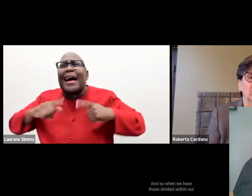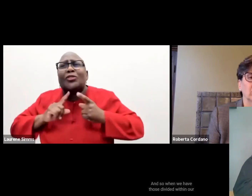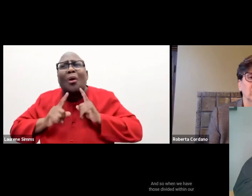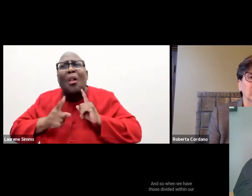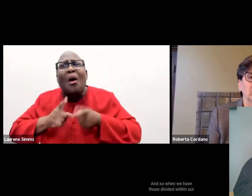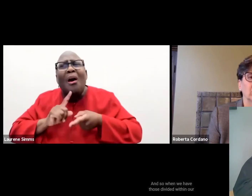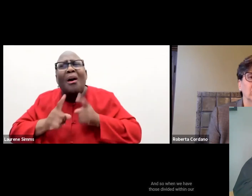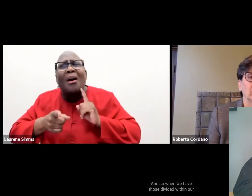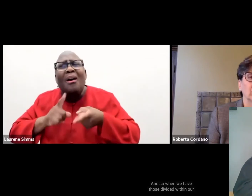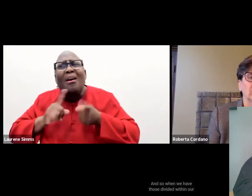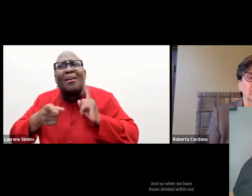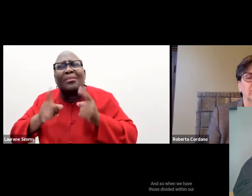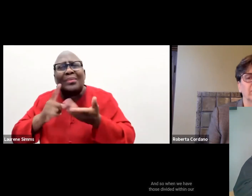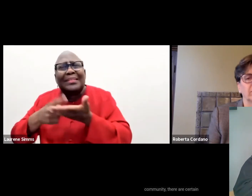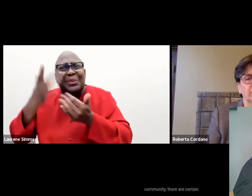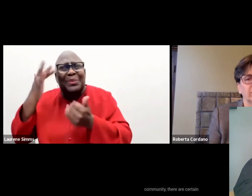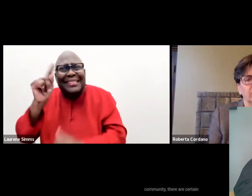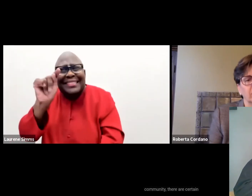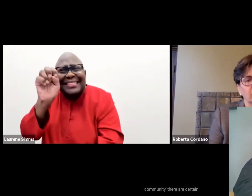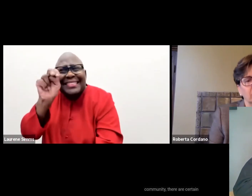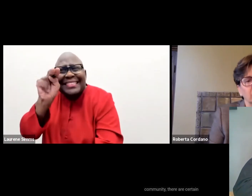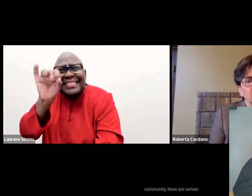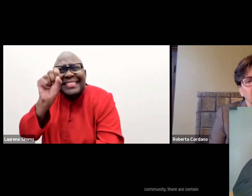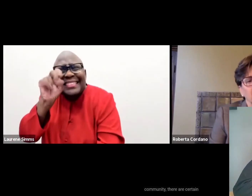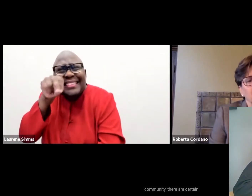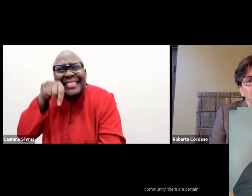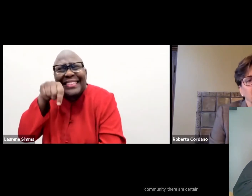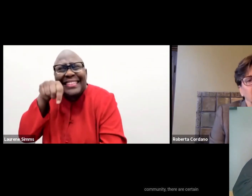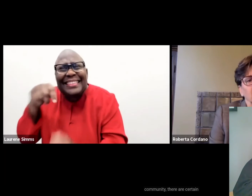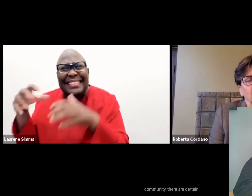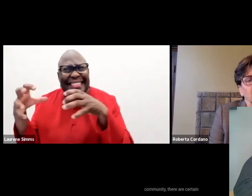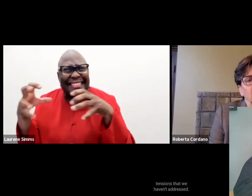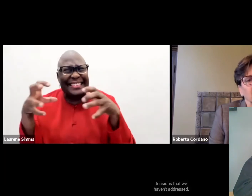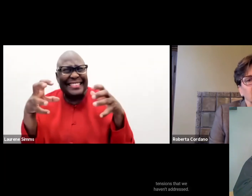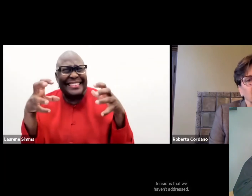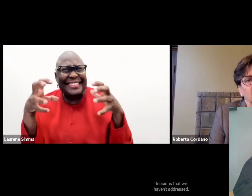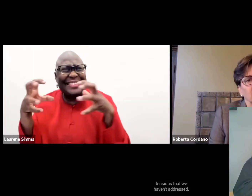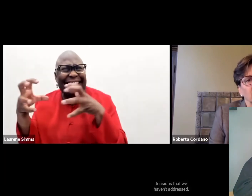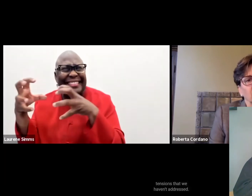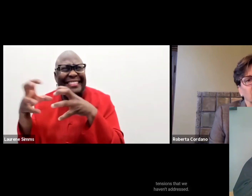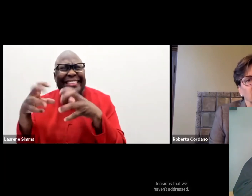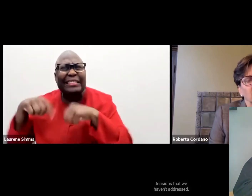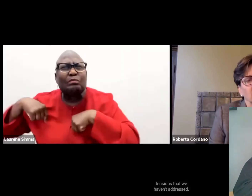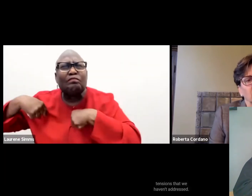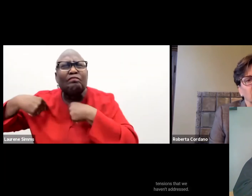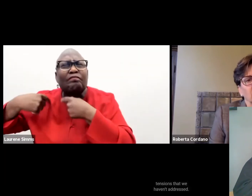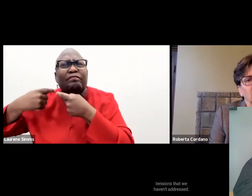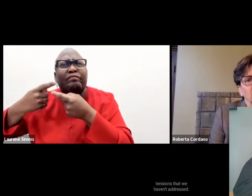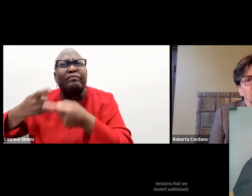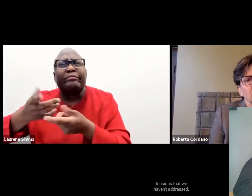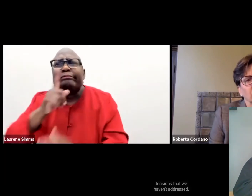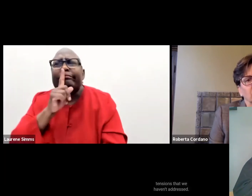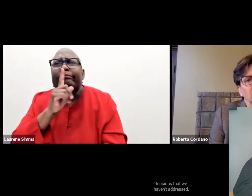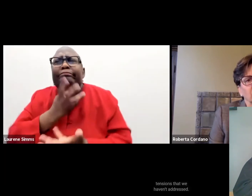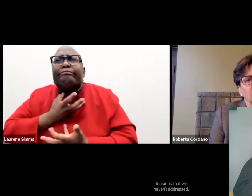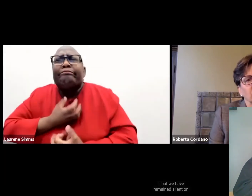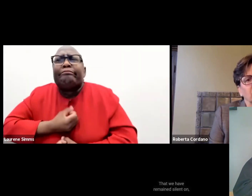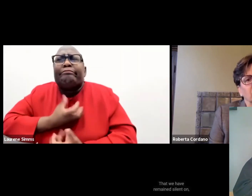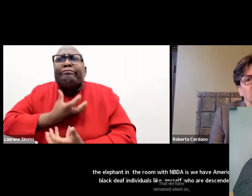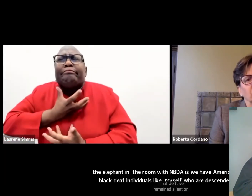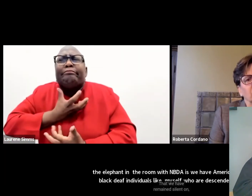And our goal is to never give up. We always need to discuss and talk about this, even though it's hard and tensions are